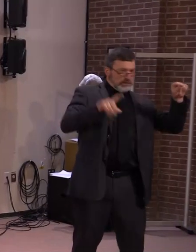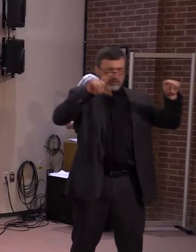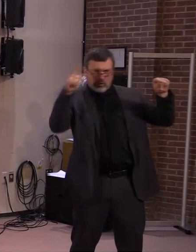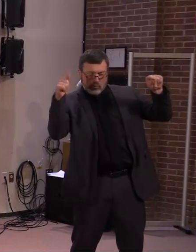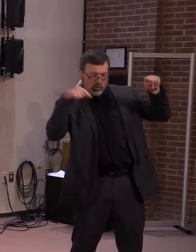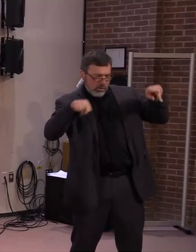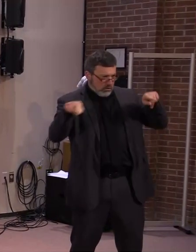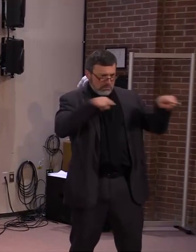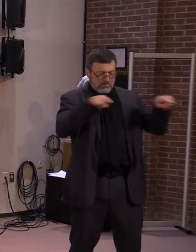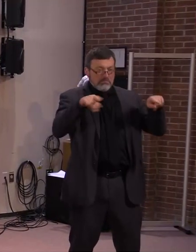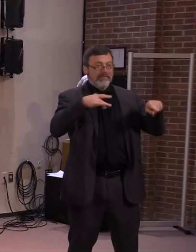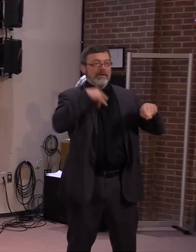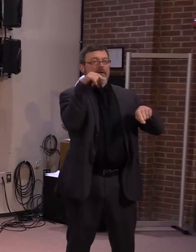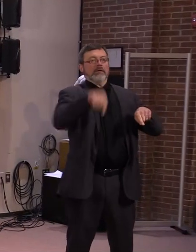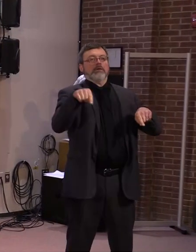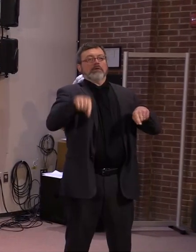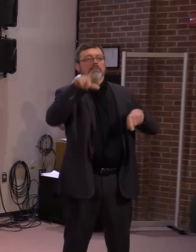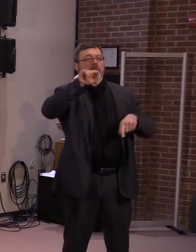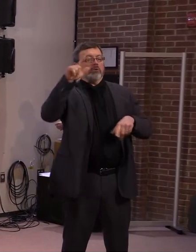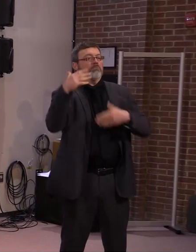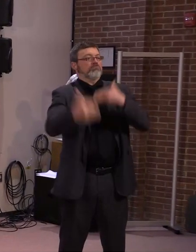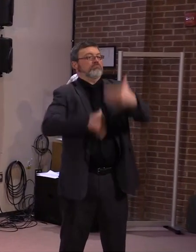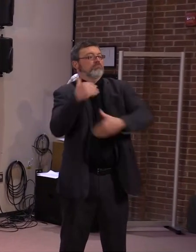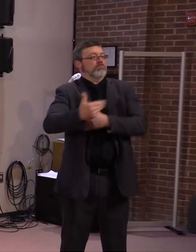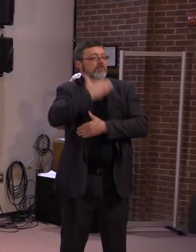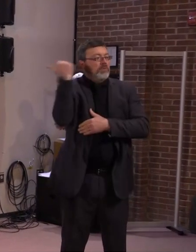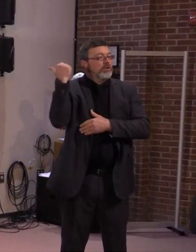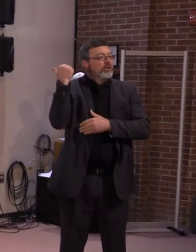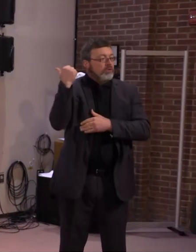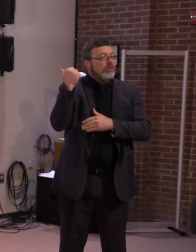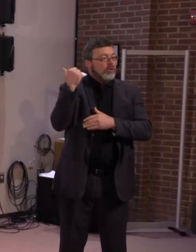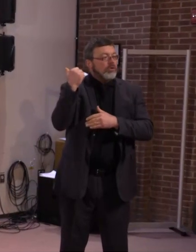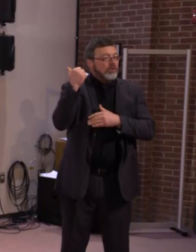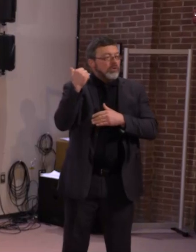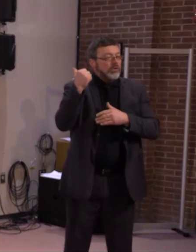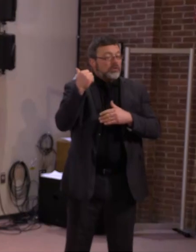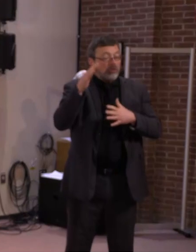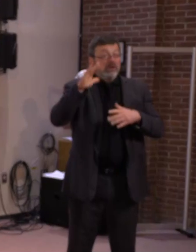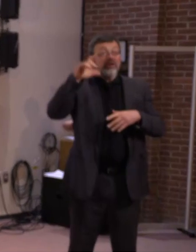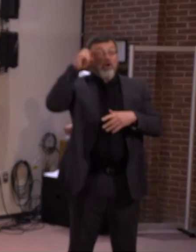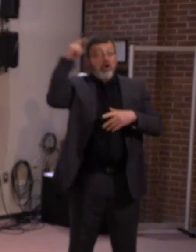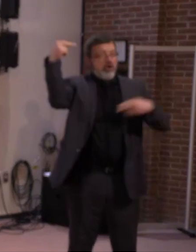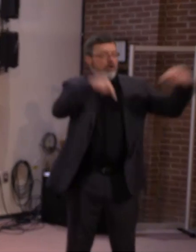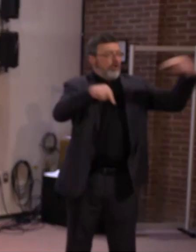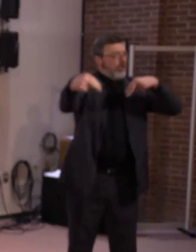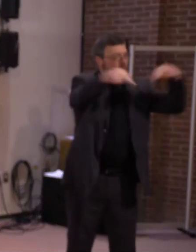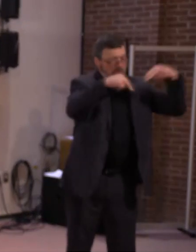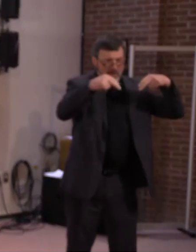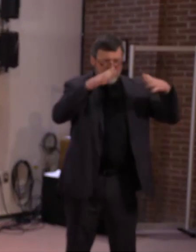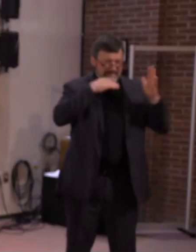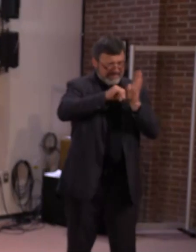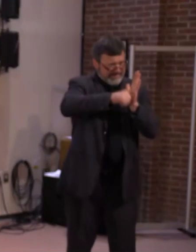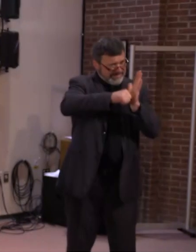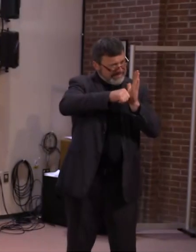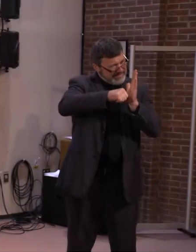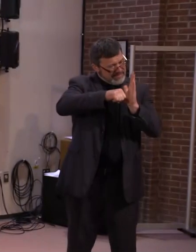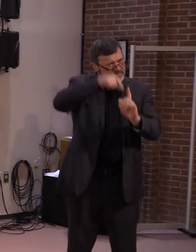Dr. Walensky, Dr. Fauci, and White House officials reiterated that vaccines remain our most important